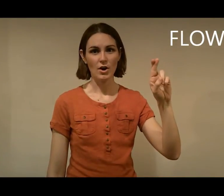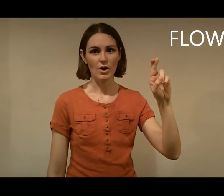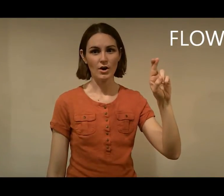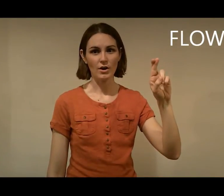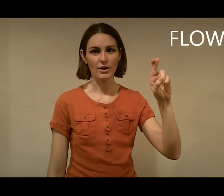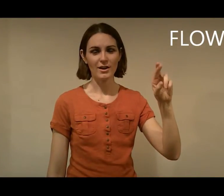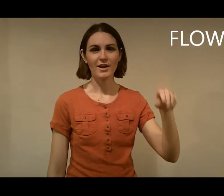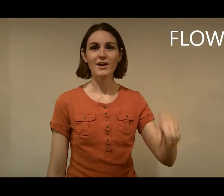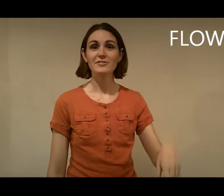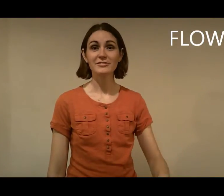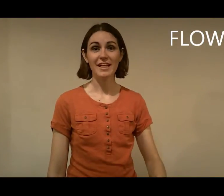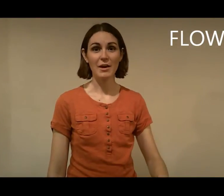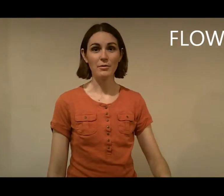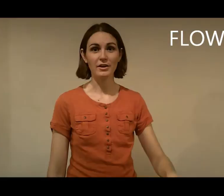F-L-O-W-E-R. Flower.